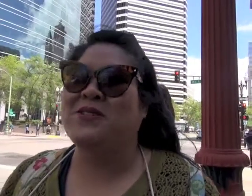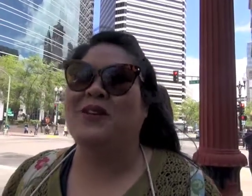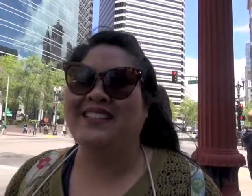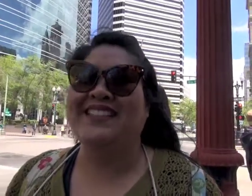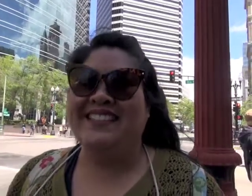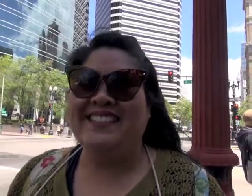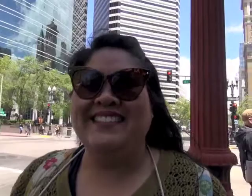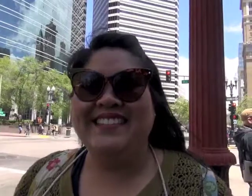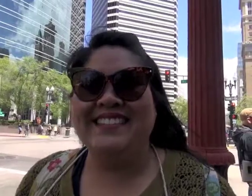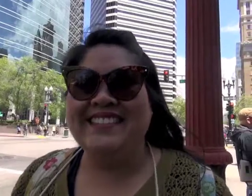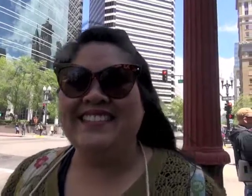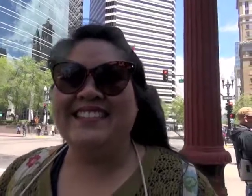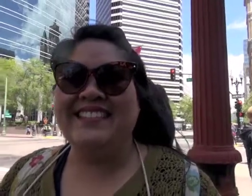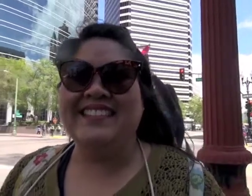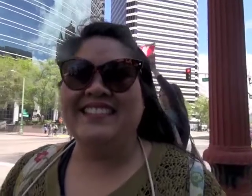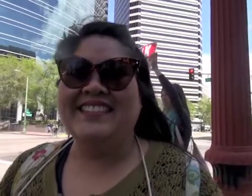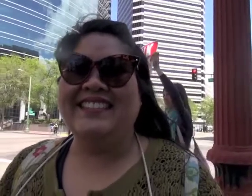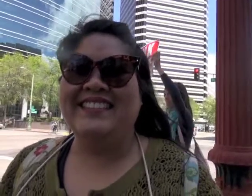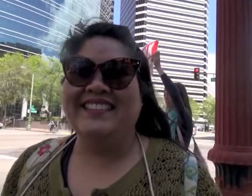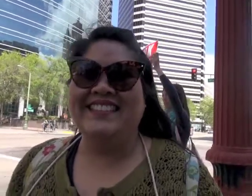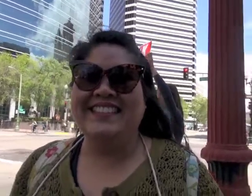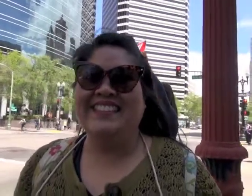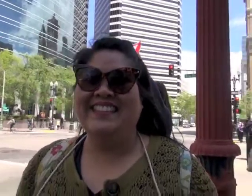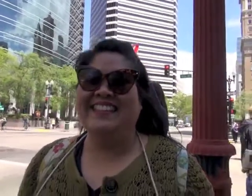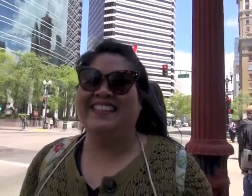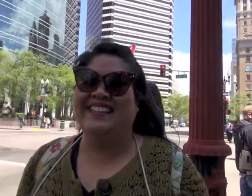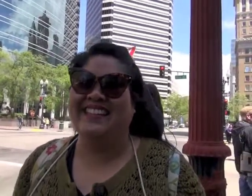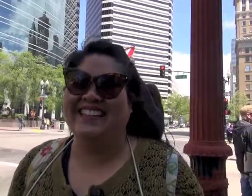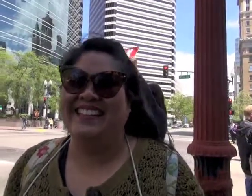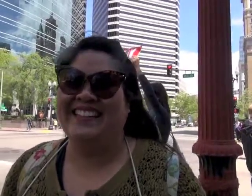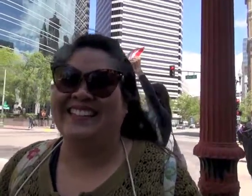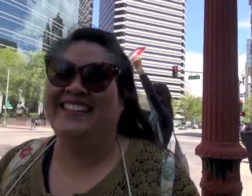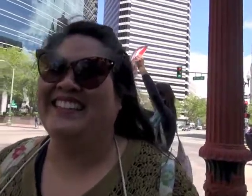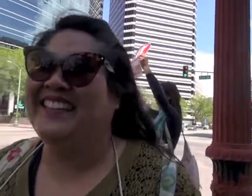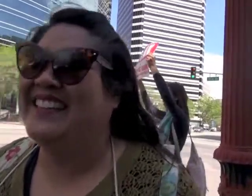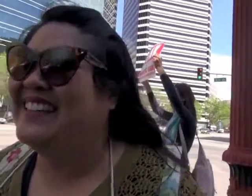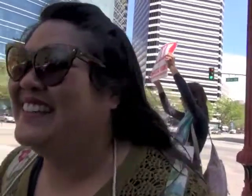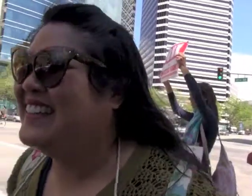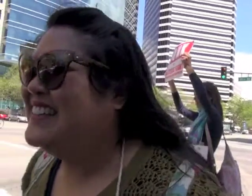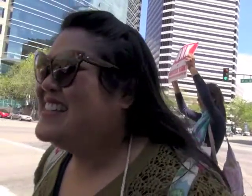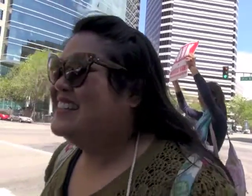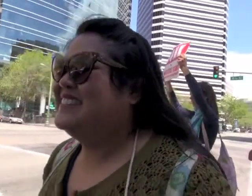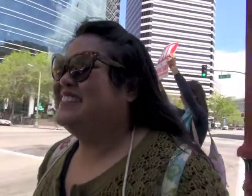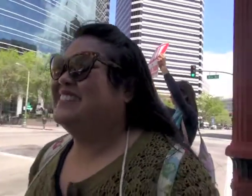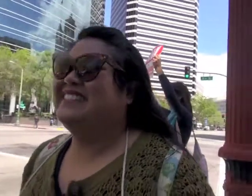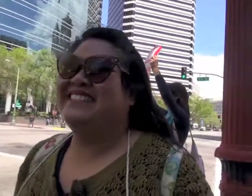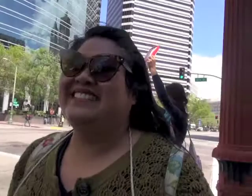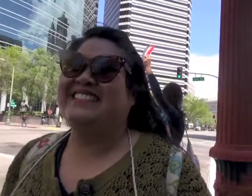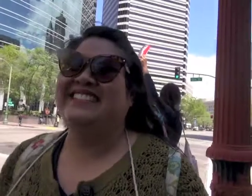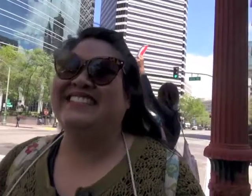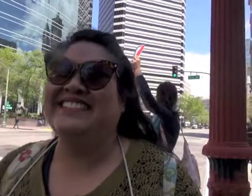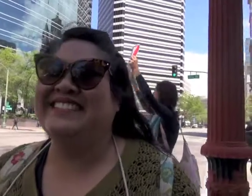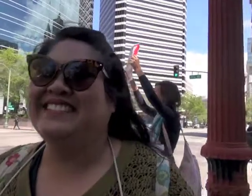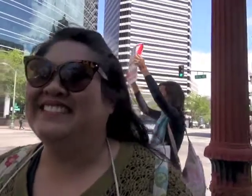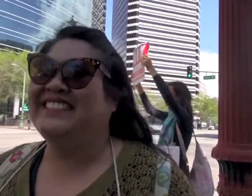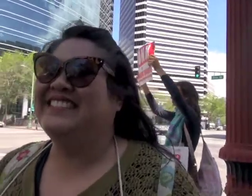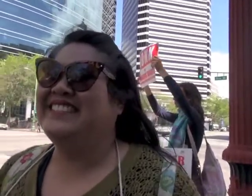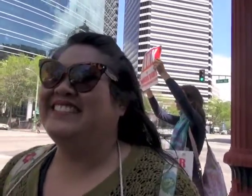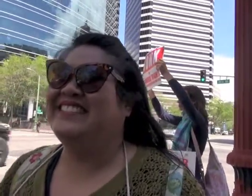well. Right. And so why don't you say this in sign language about what your interests are? Can you do that? Just to let people know in sign language